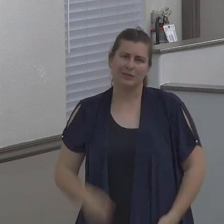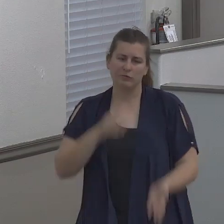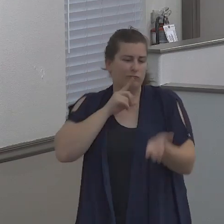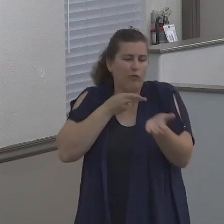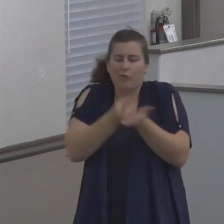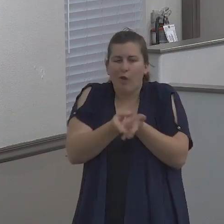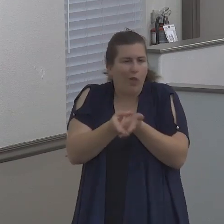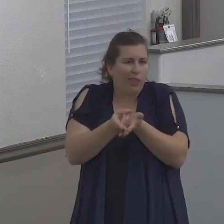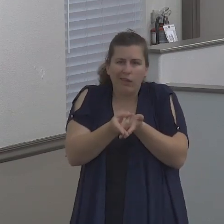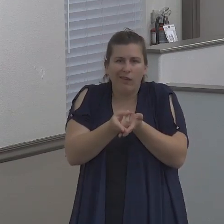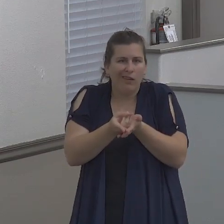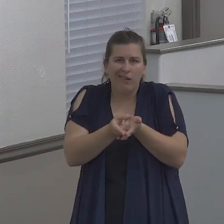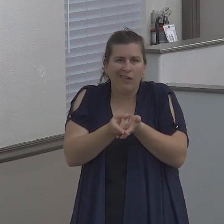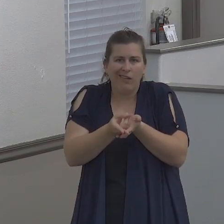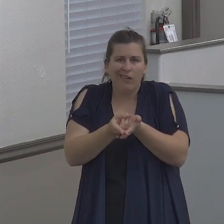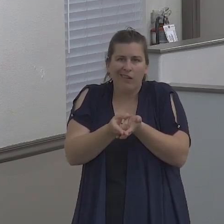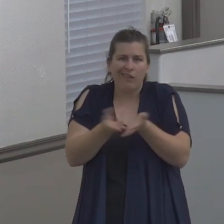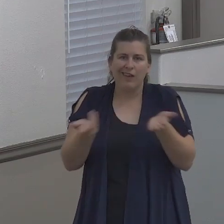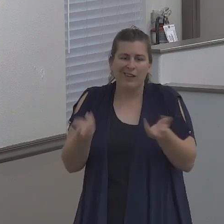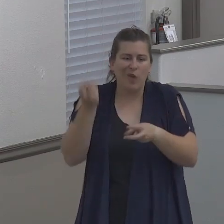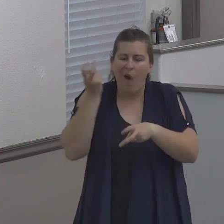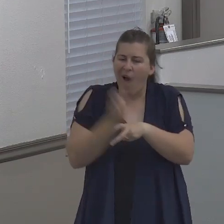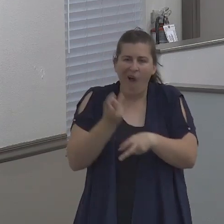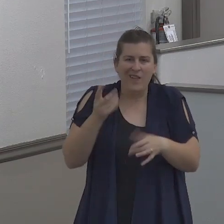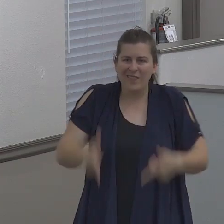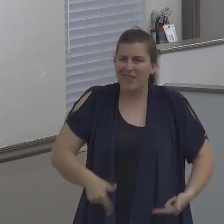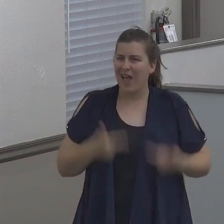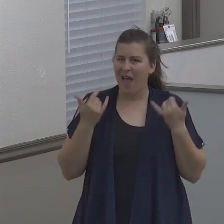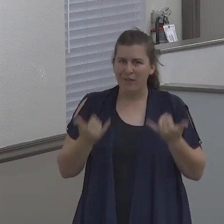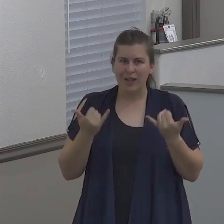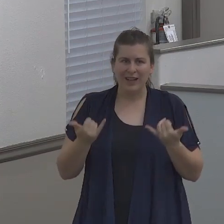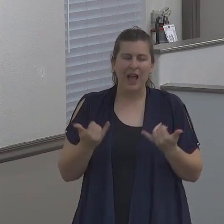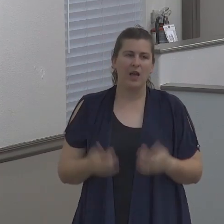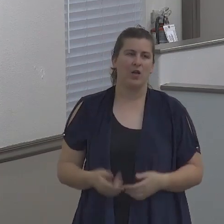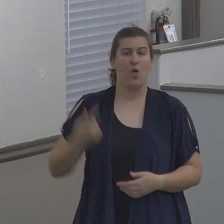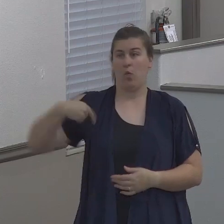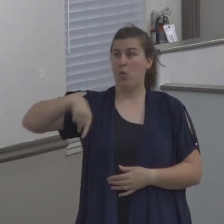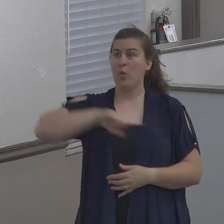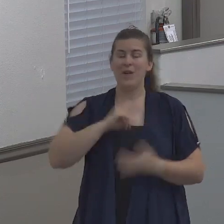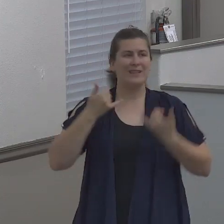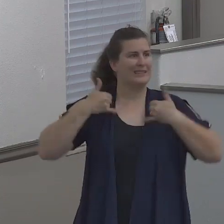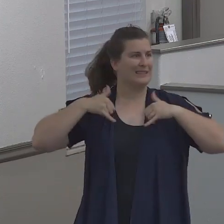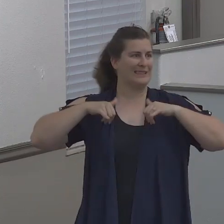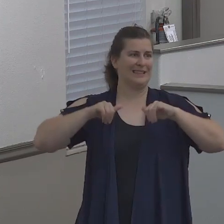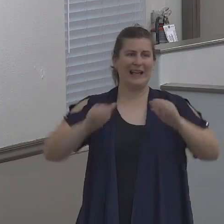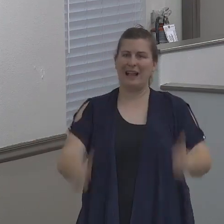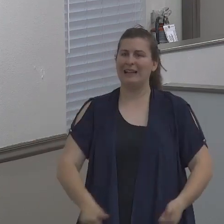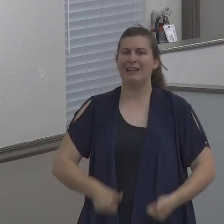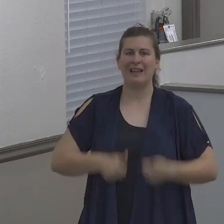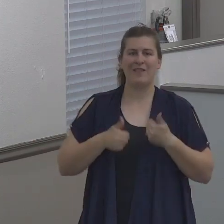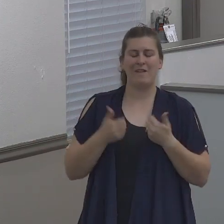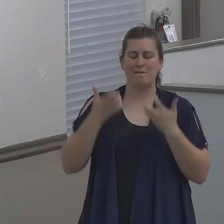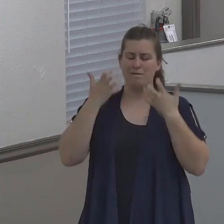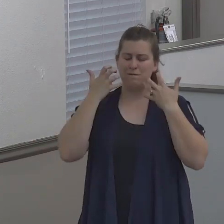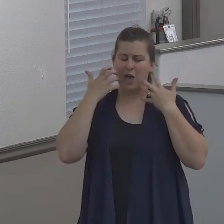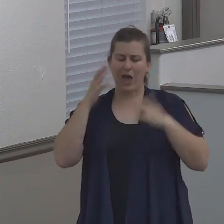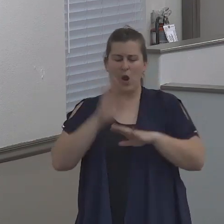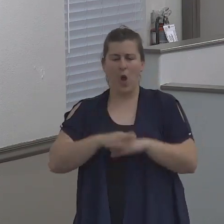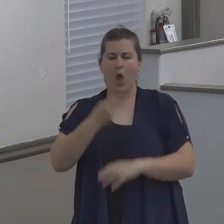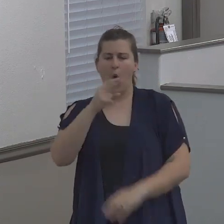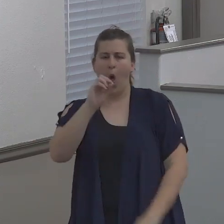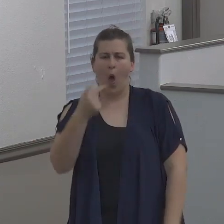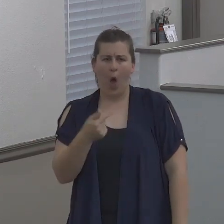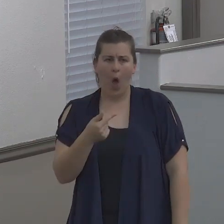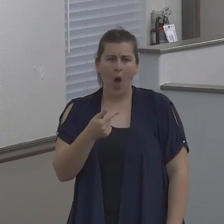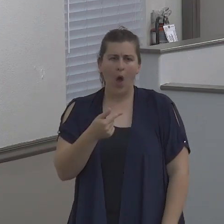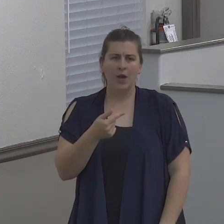was 2 years ago. Well, the truth of the matter is, though, as tough as things may be, we're still